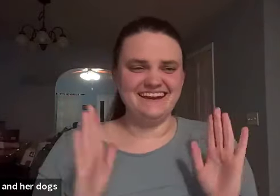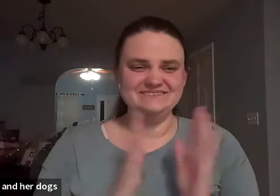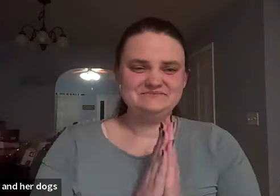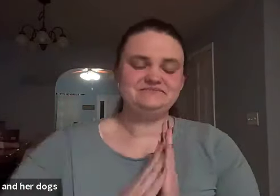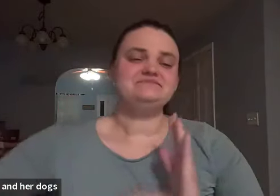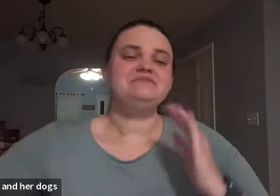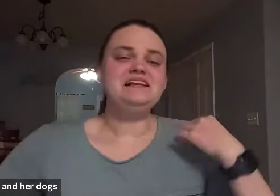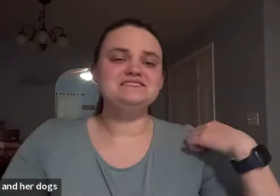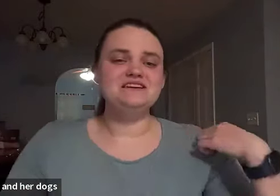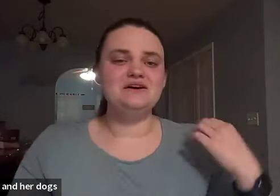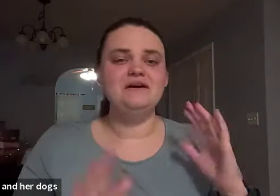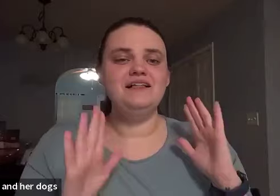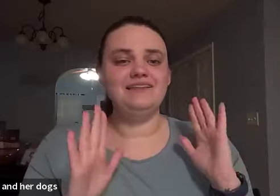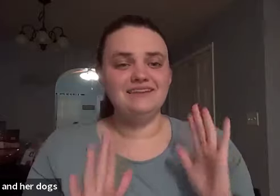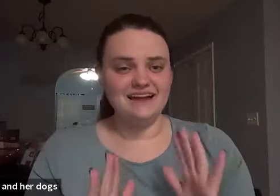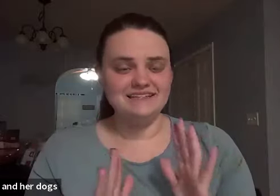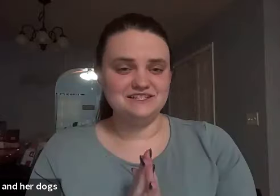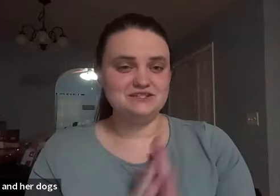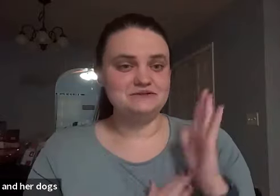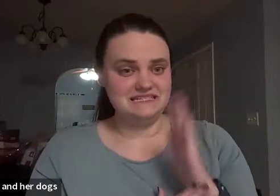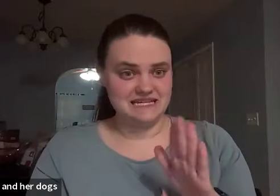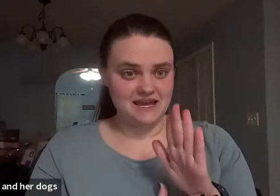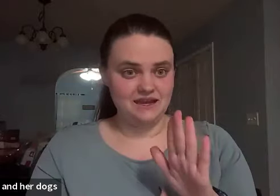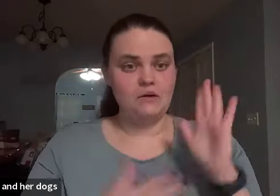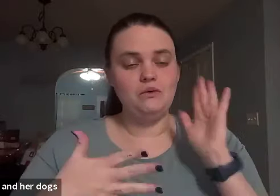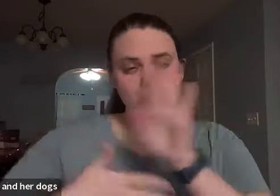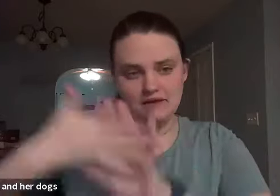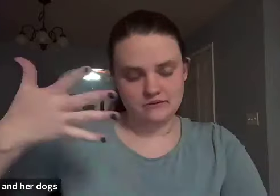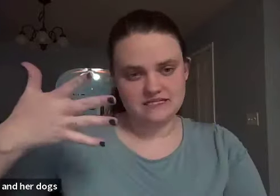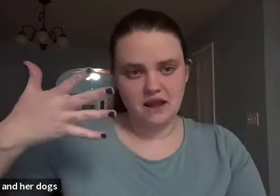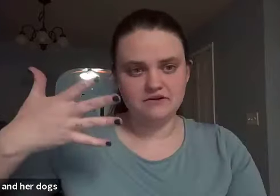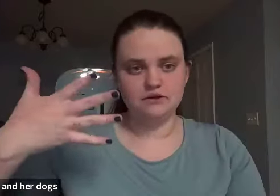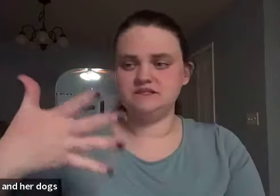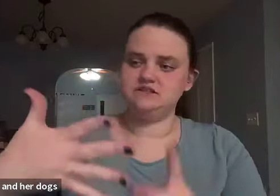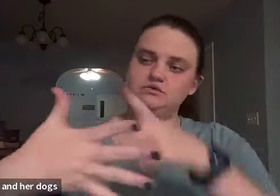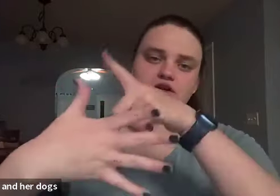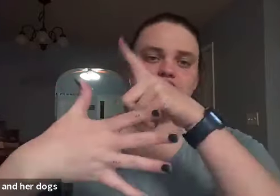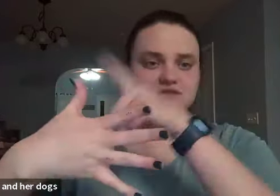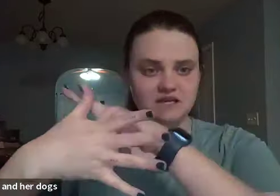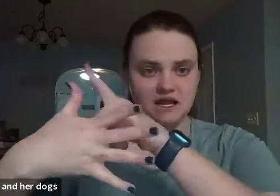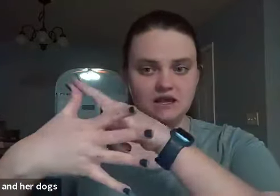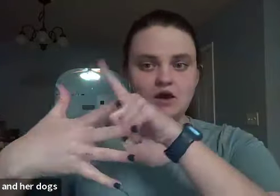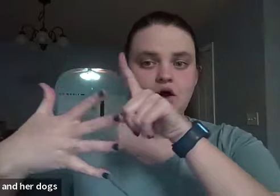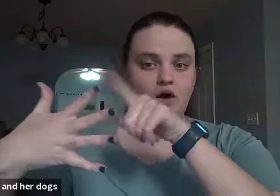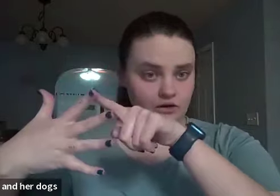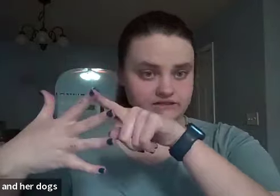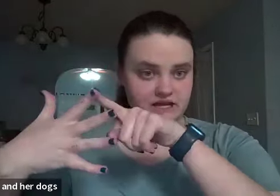Okay. So let's do day. The reason I have it grouped is we're going to do day, all